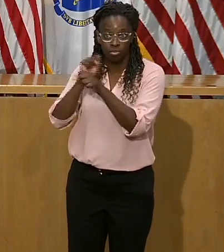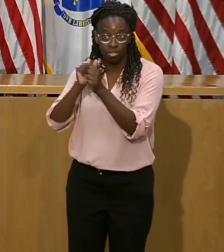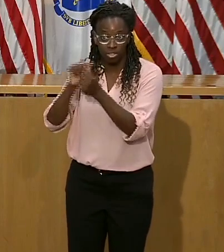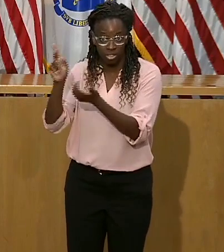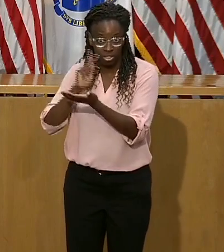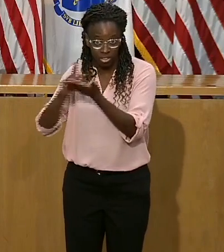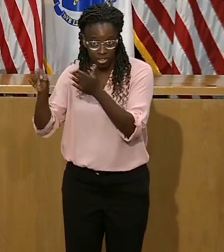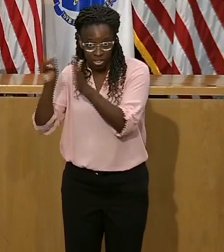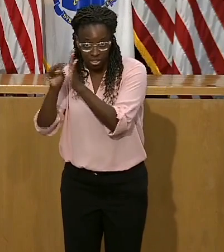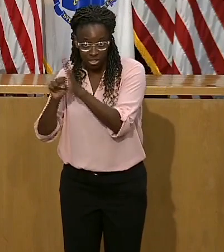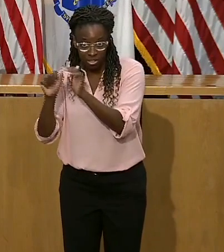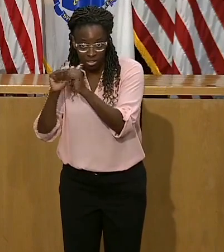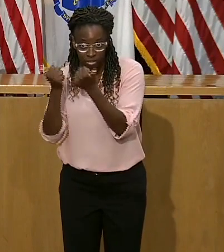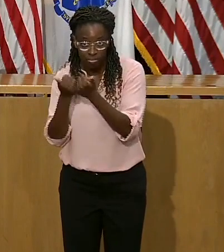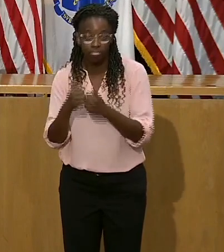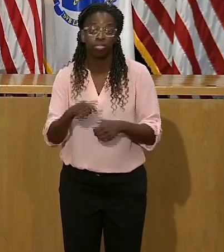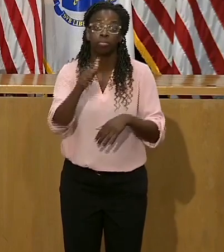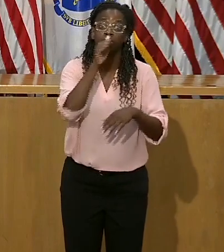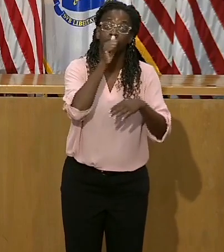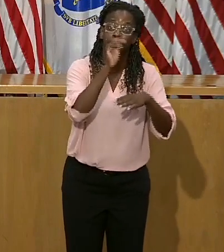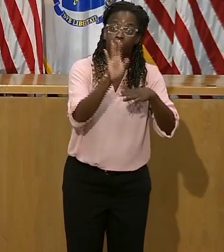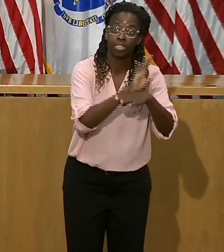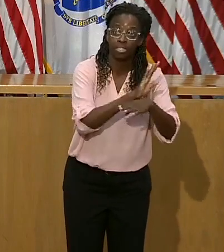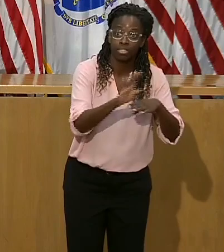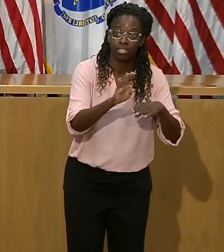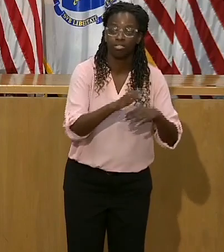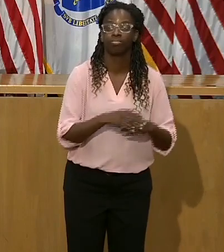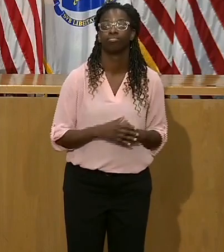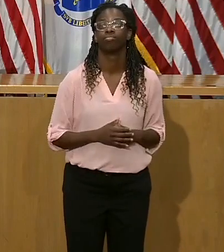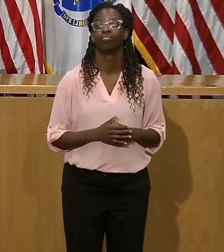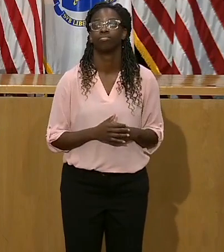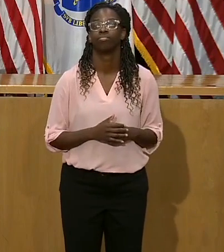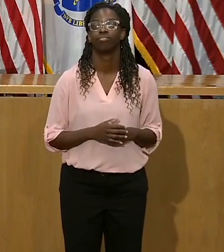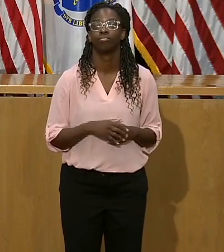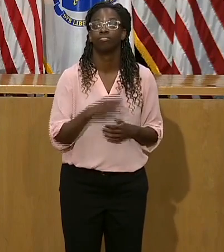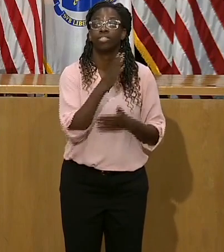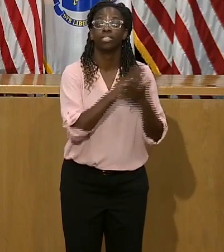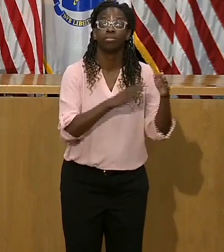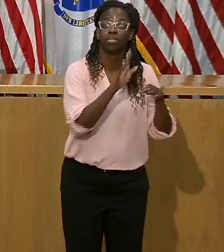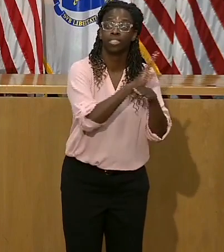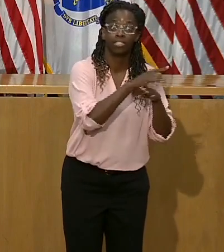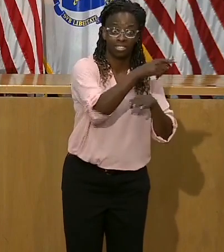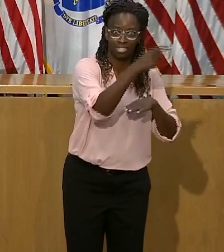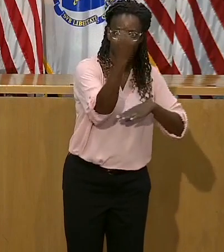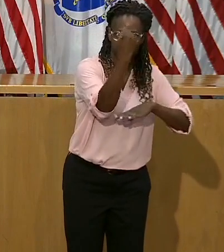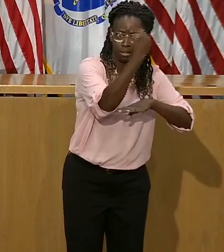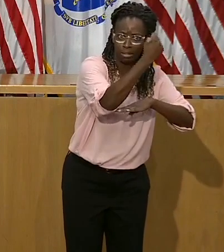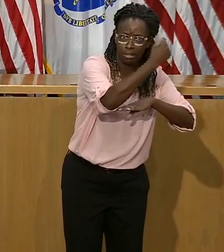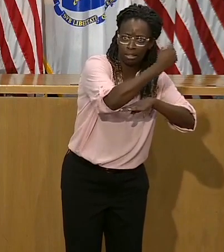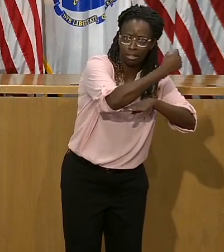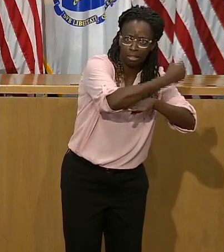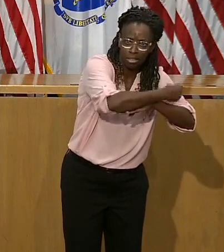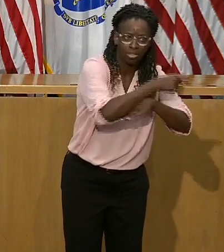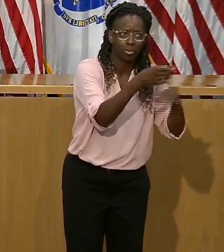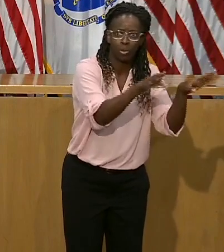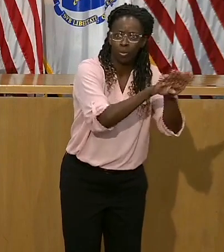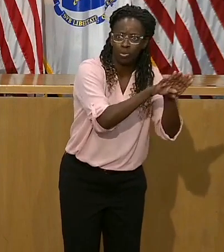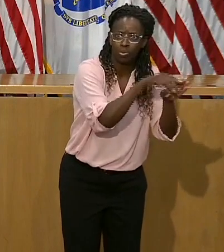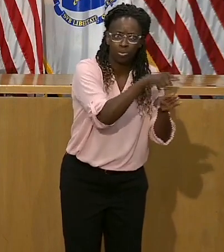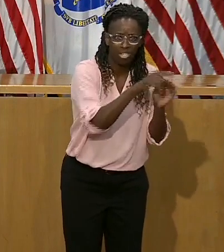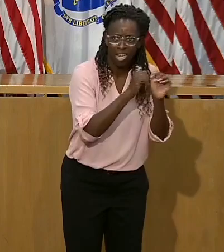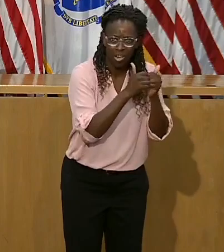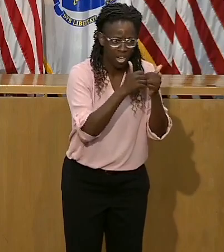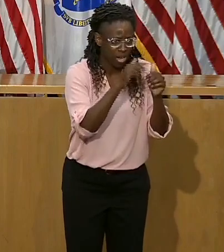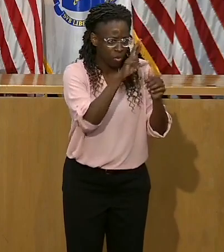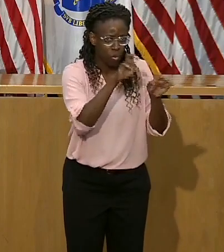coached small businesses through how to reopen in compliance with the governor's guidelines, help them alter their business operations